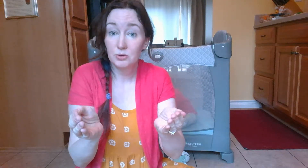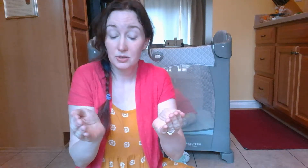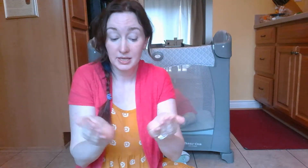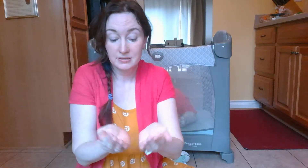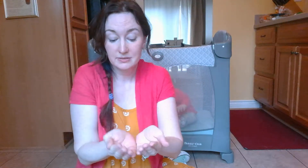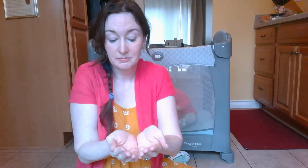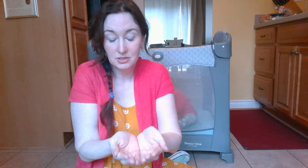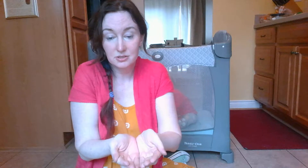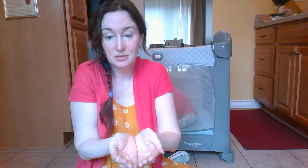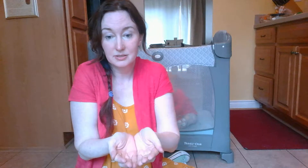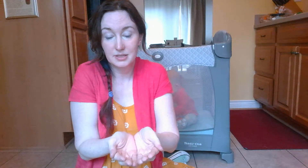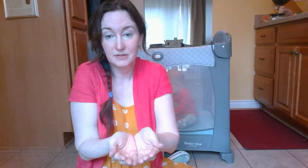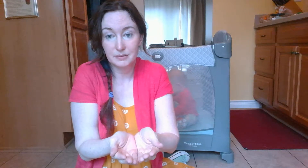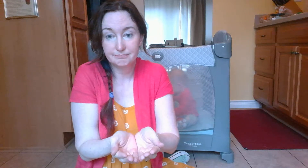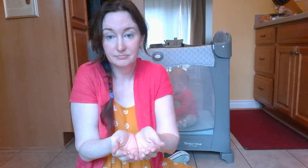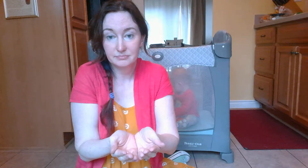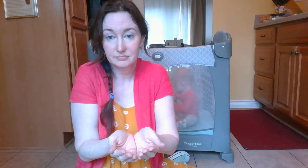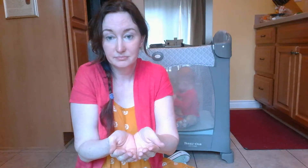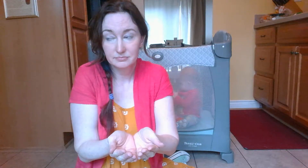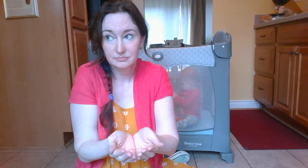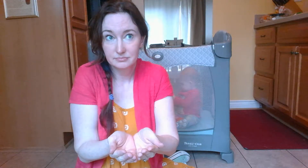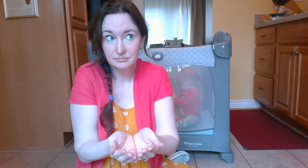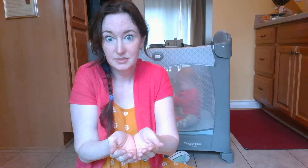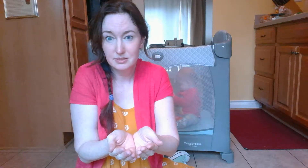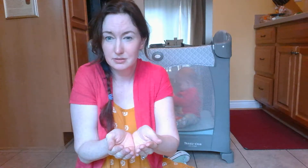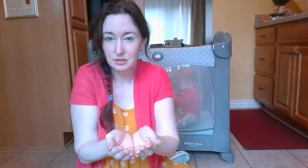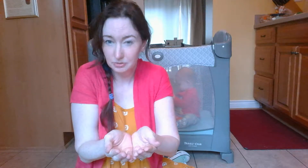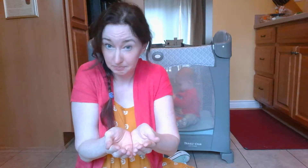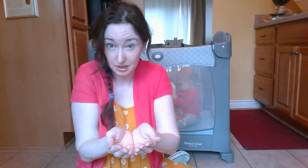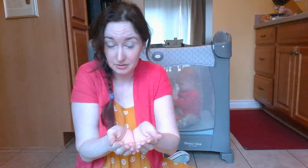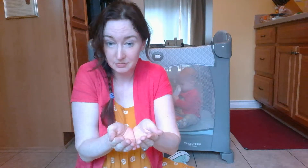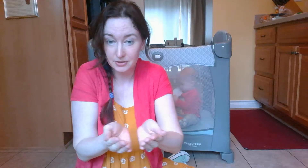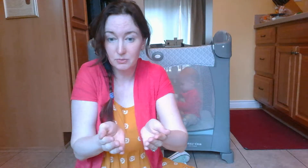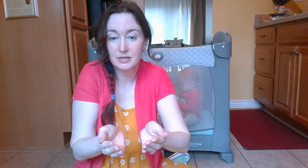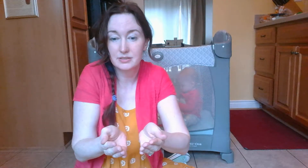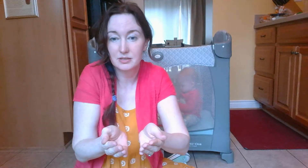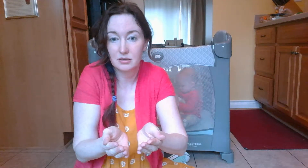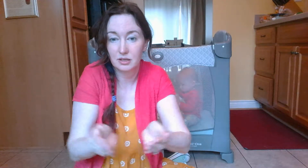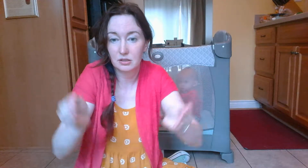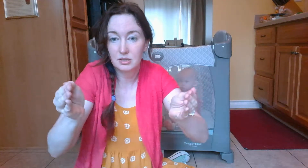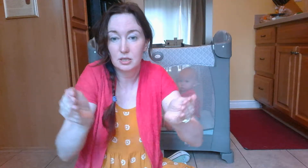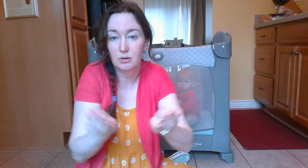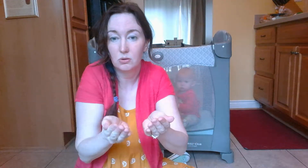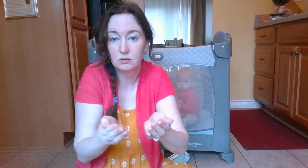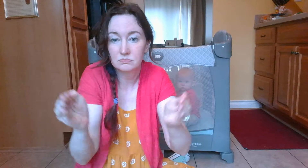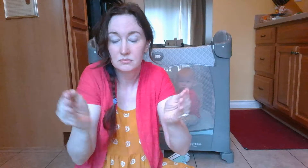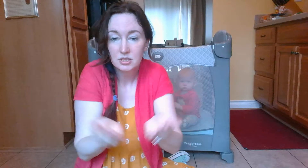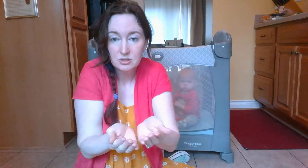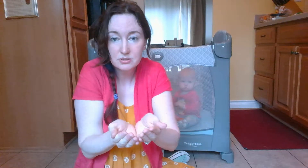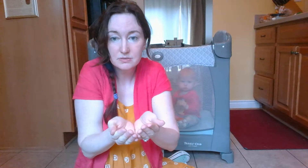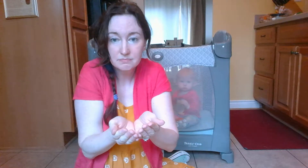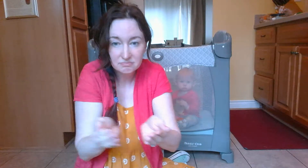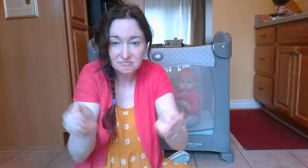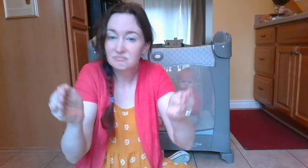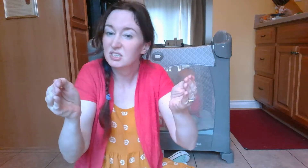with your hands. Make sure to give it a sealed bottom. Otherwise, it's kind of like a leaky bowl. Just give